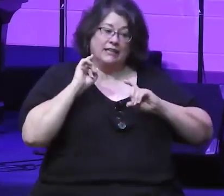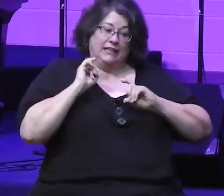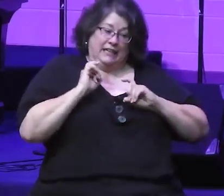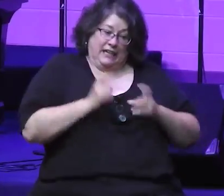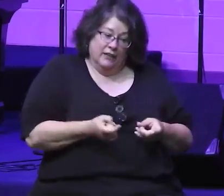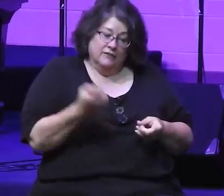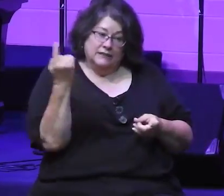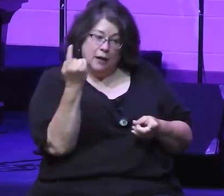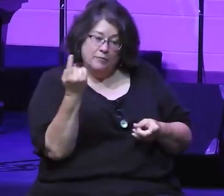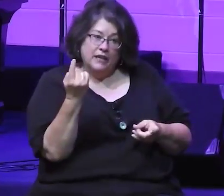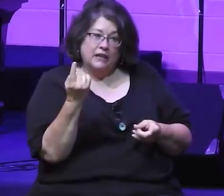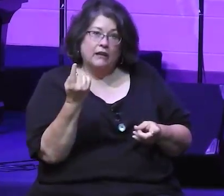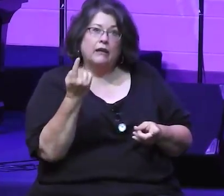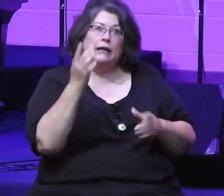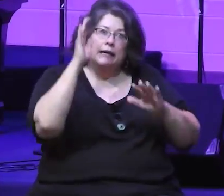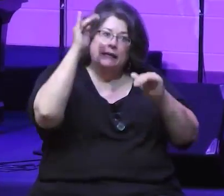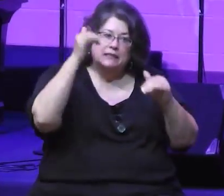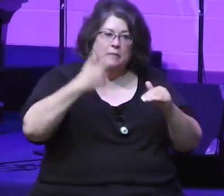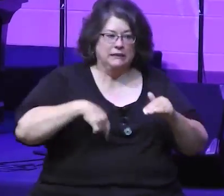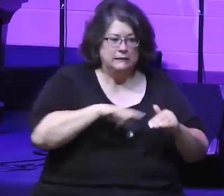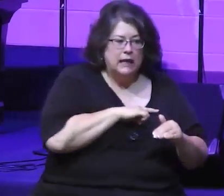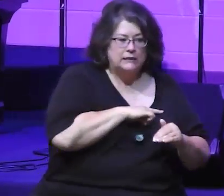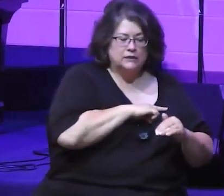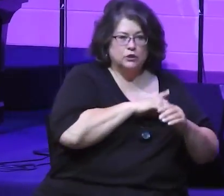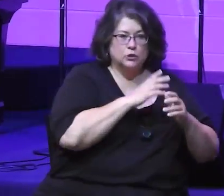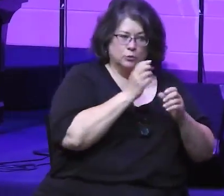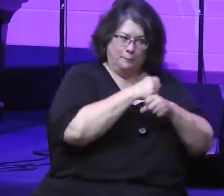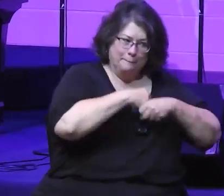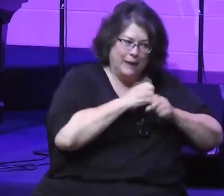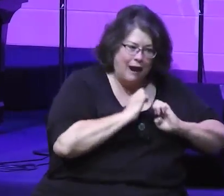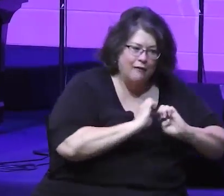fairness a return on those investments from all of us.